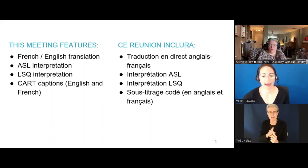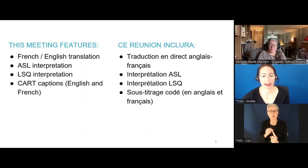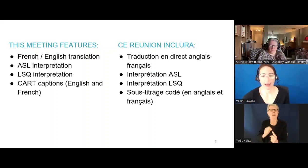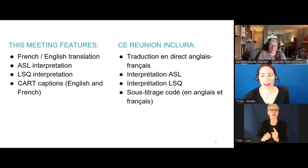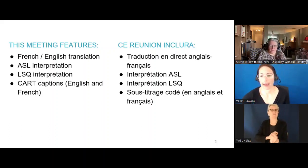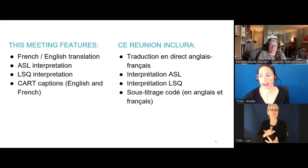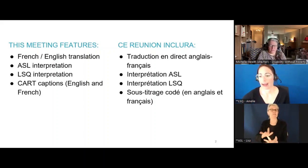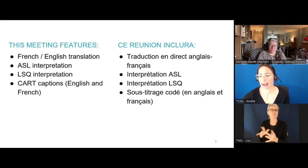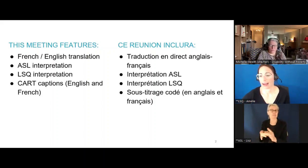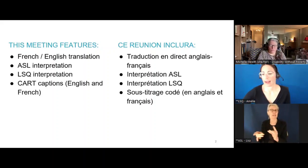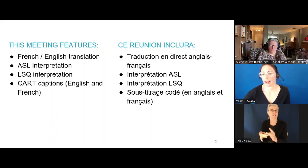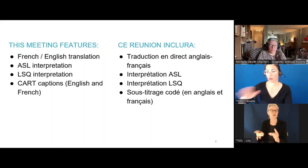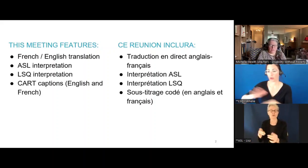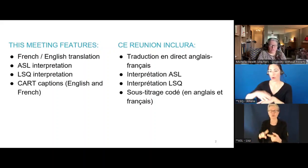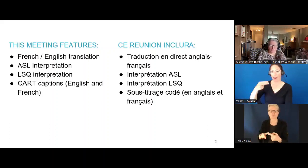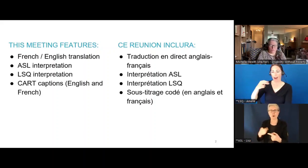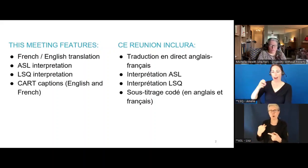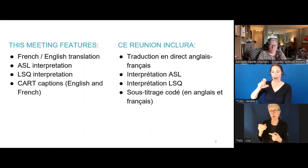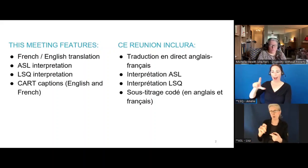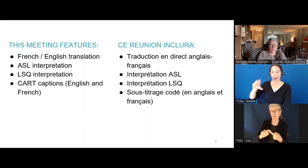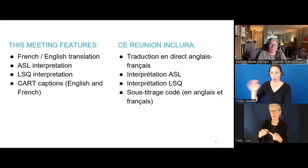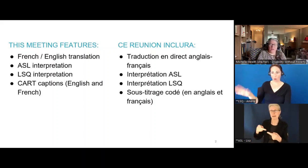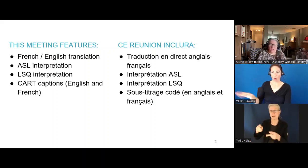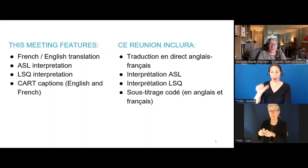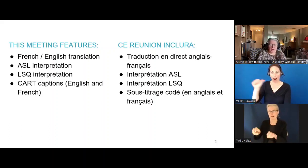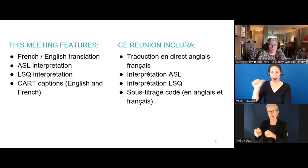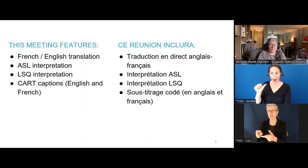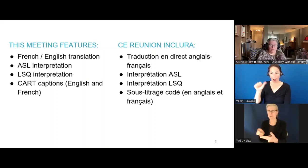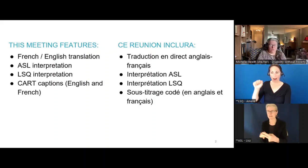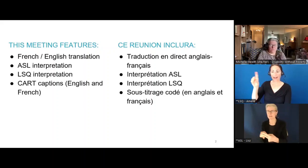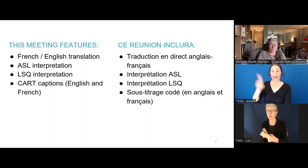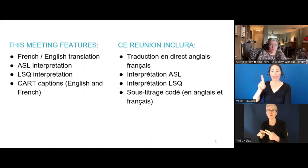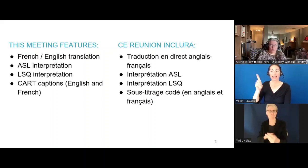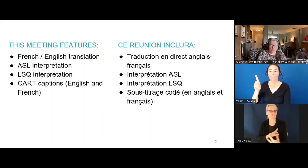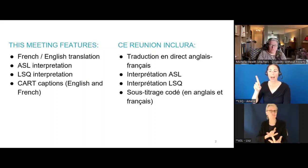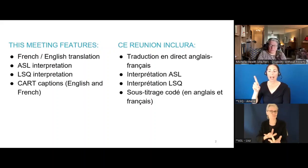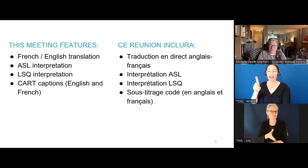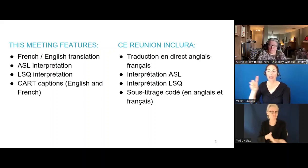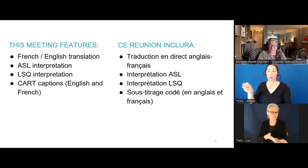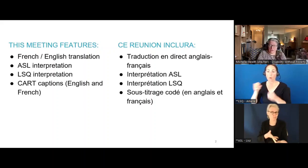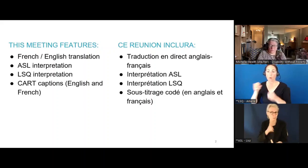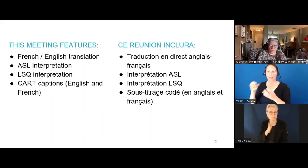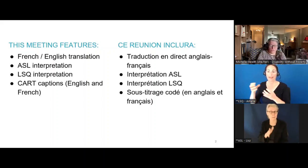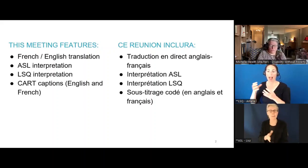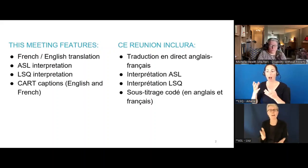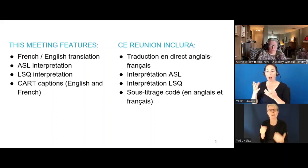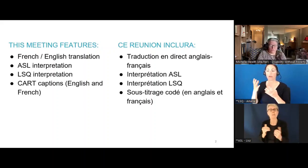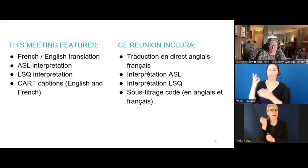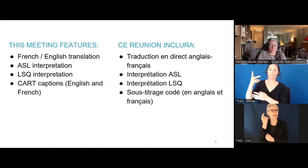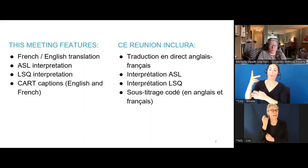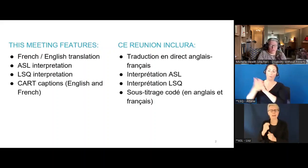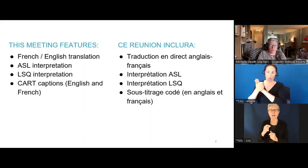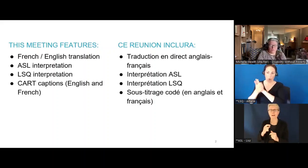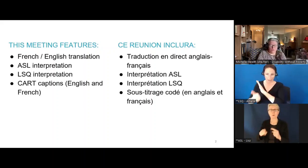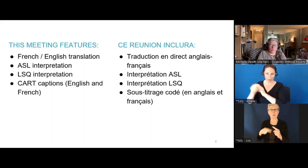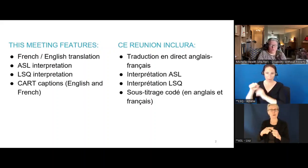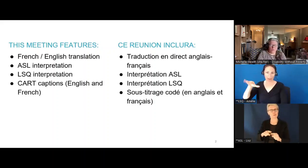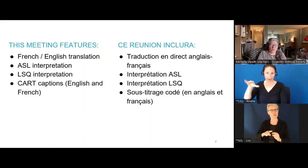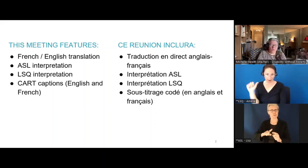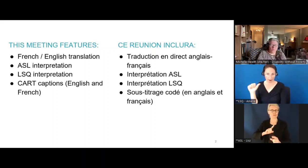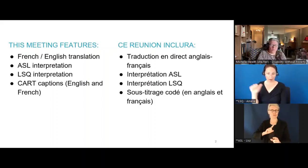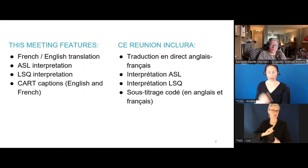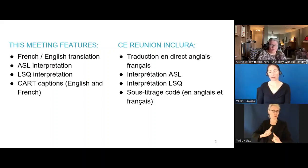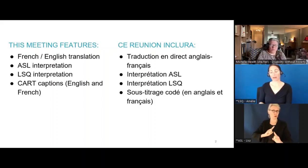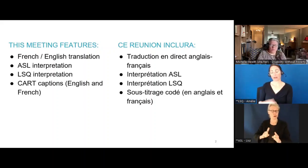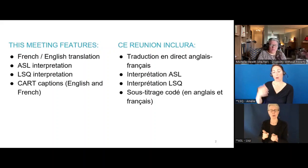hosts and panelists who will get back to you. However, offensive language, aggressive behavior,